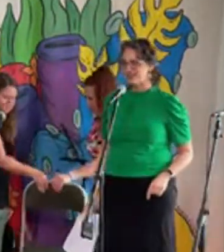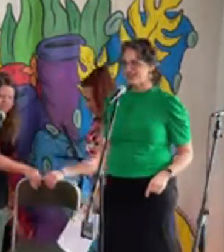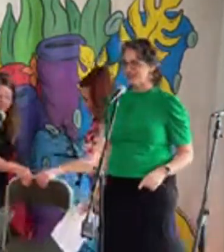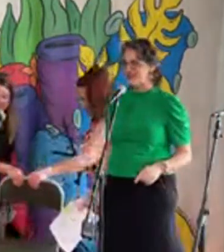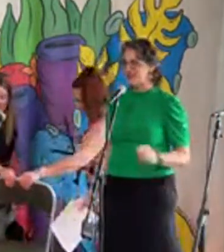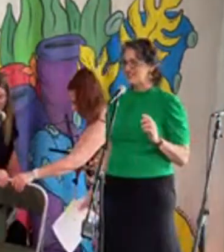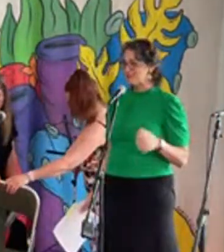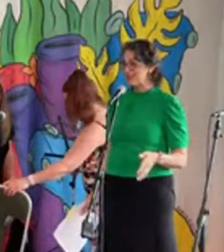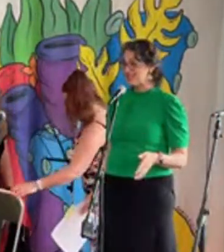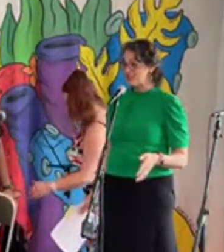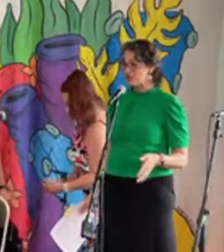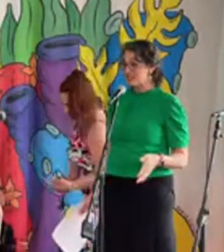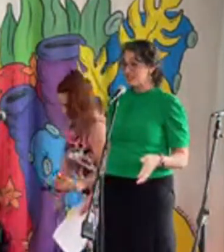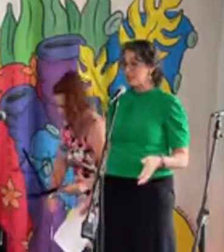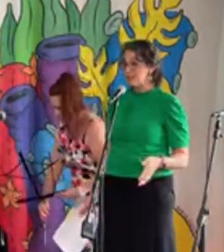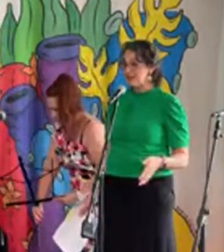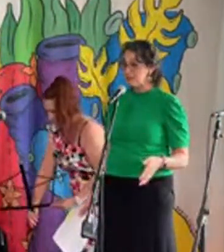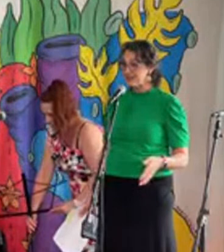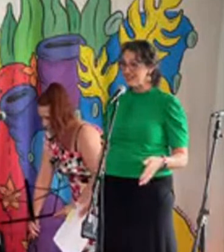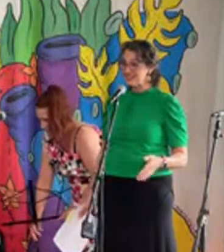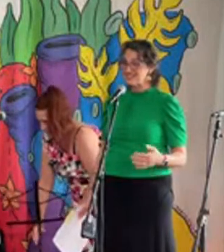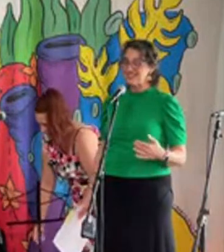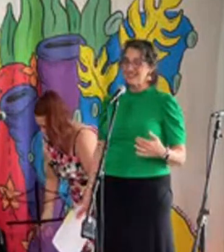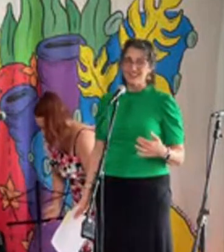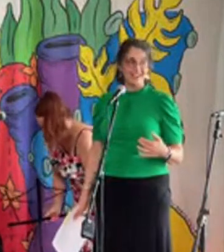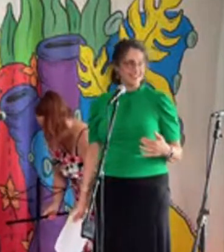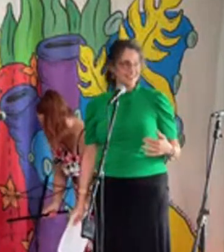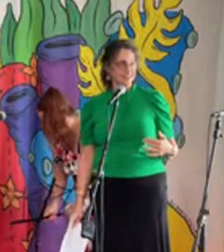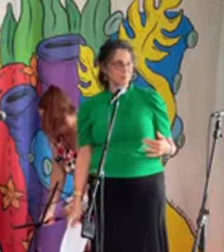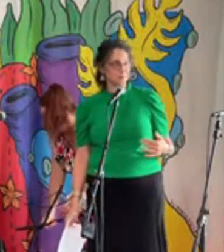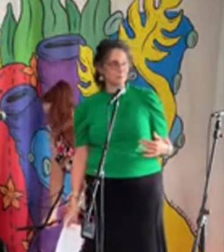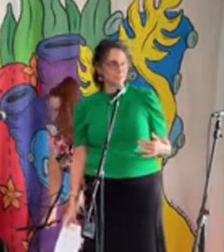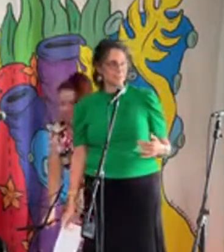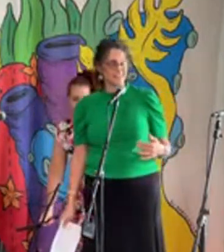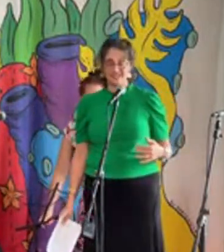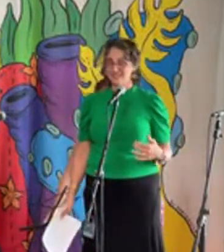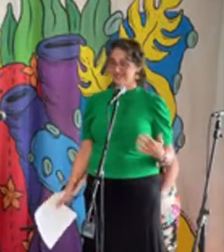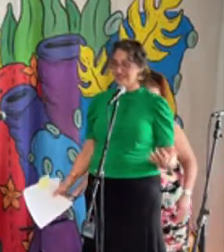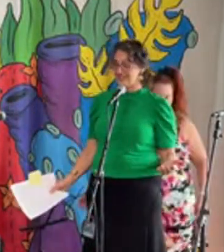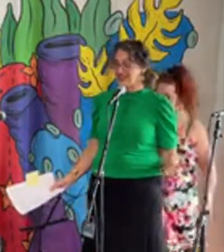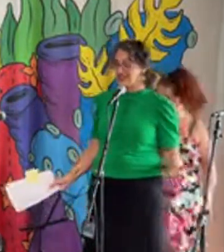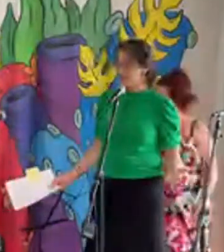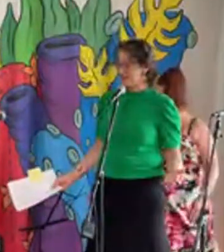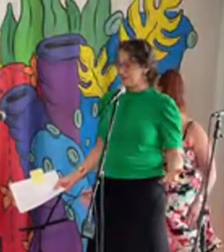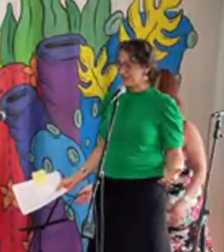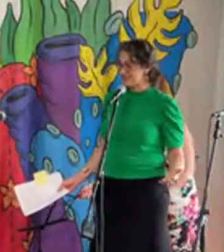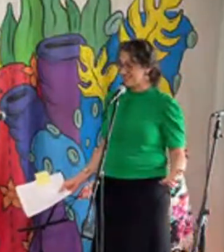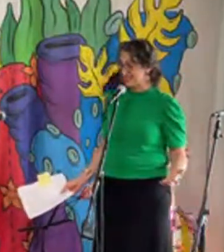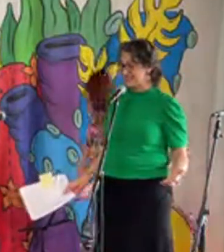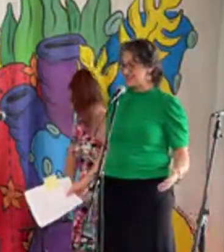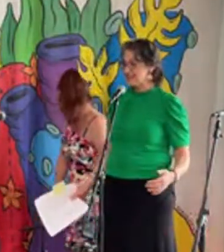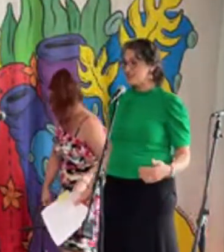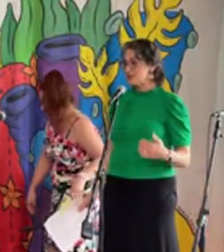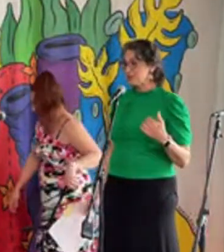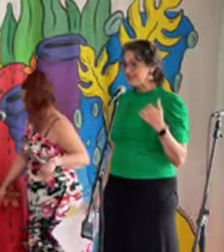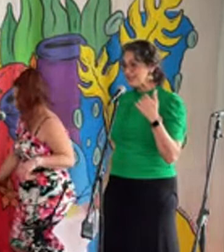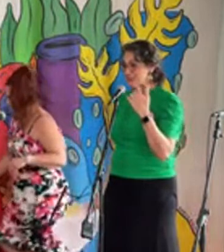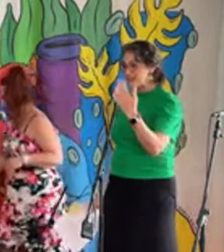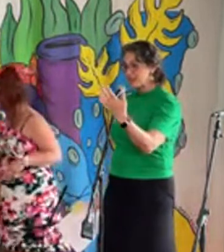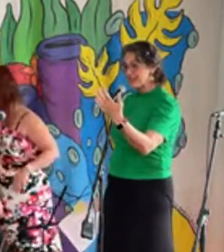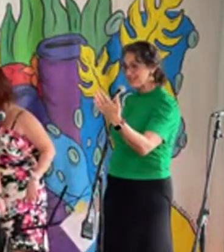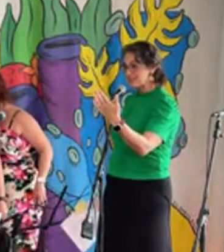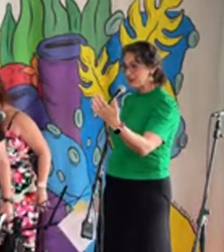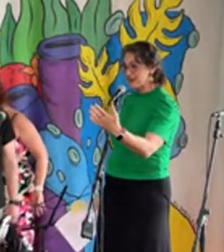say thank you for having us. This place is usually not open on Mondays, and they opened it up for us tonight. So